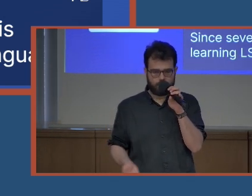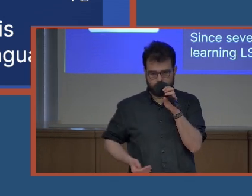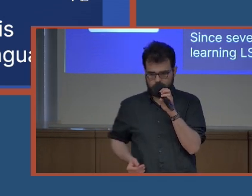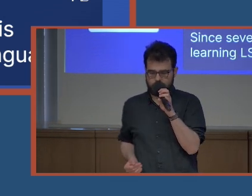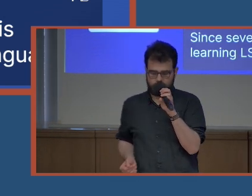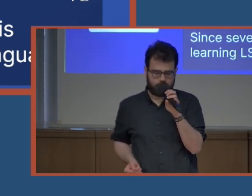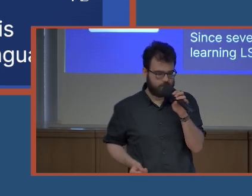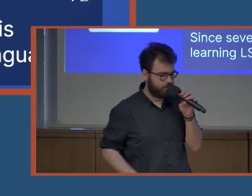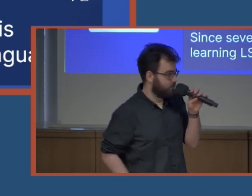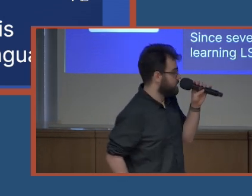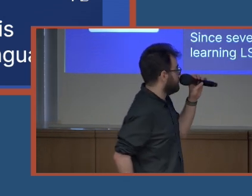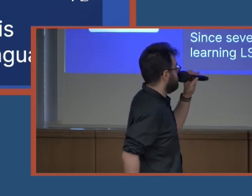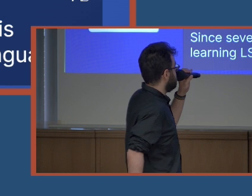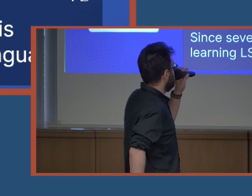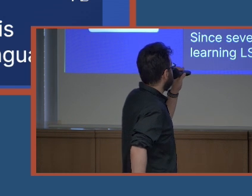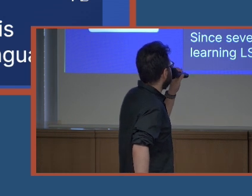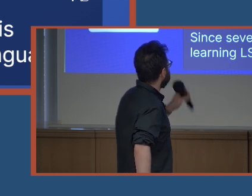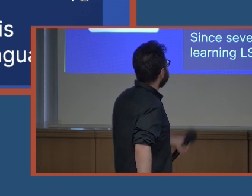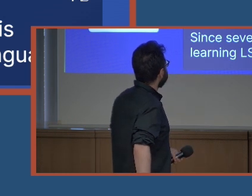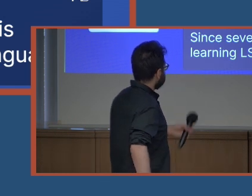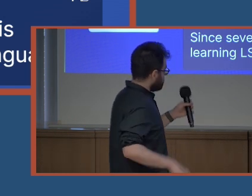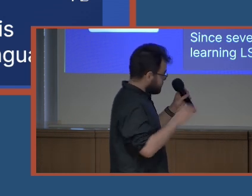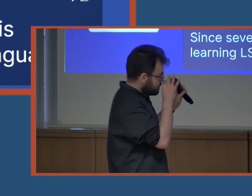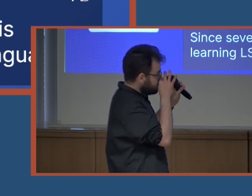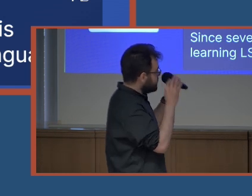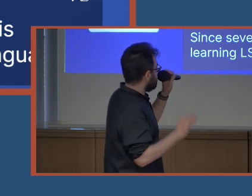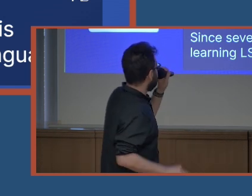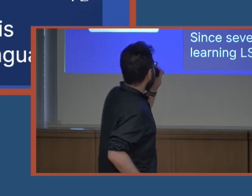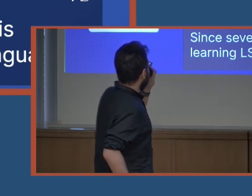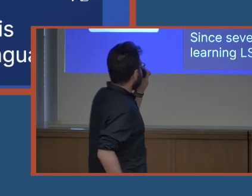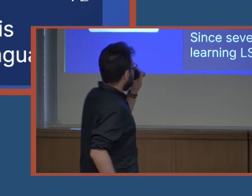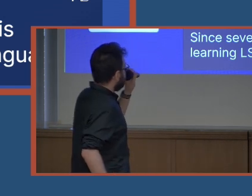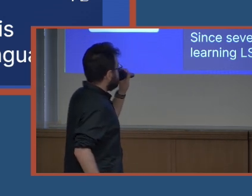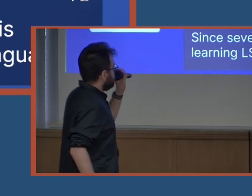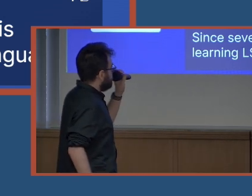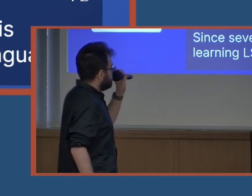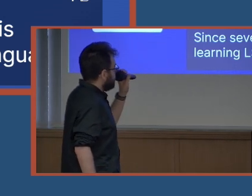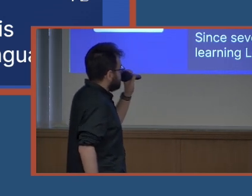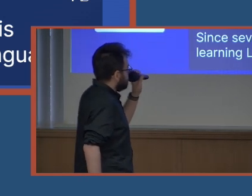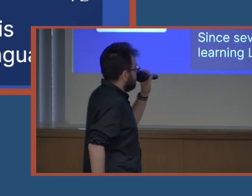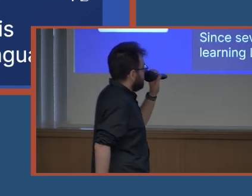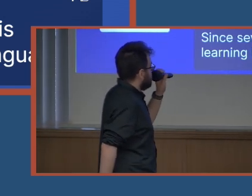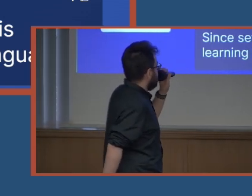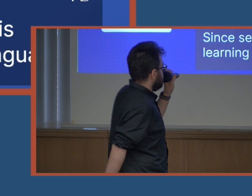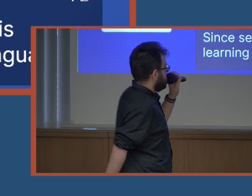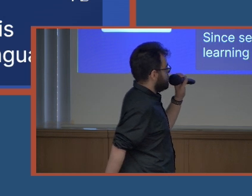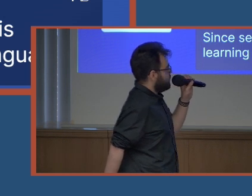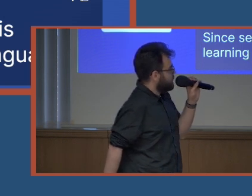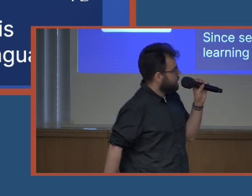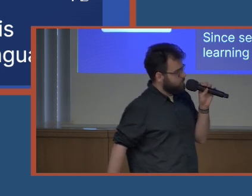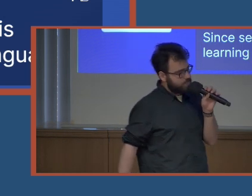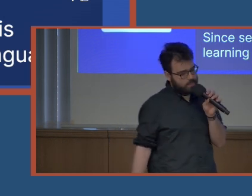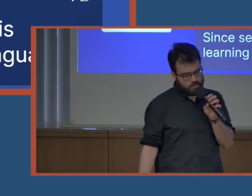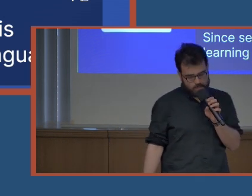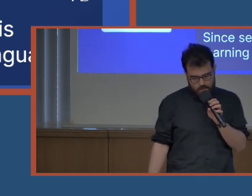well appreciated in the deaf communities. Sorry, which sign language is the international sign language closest to? Right